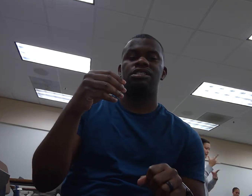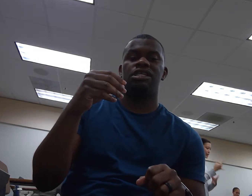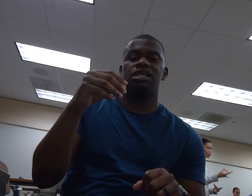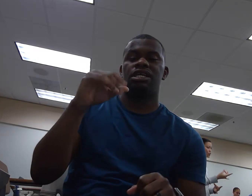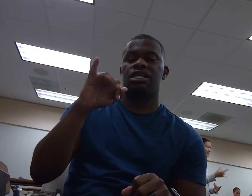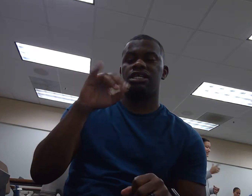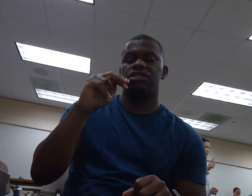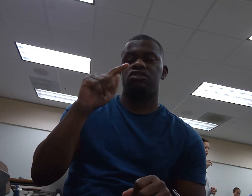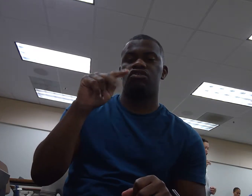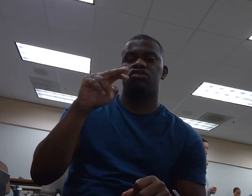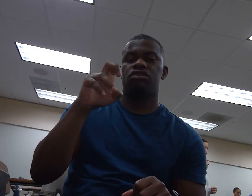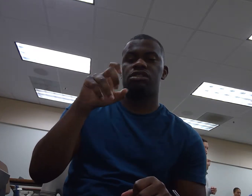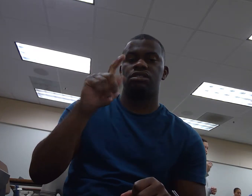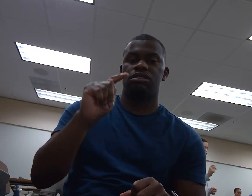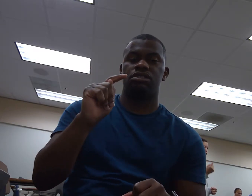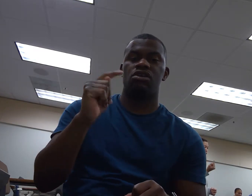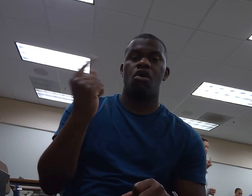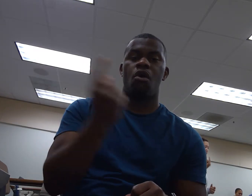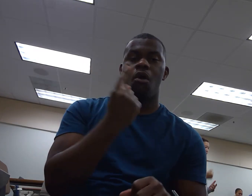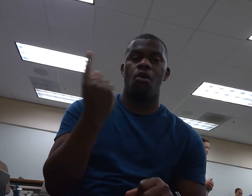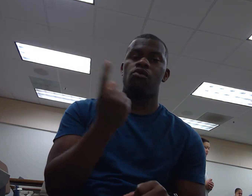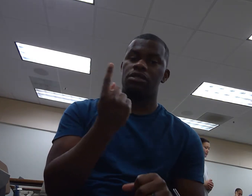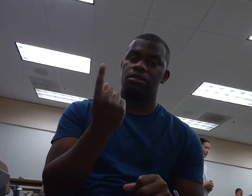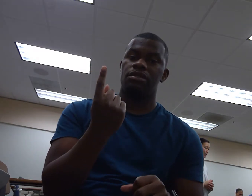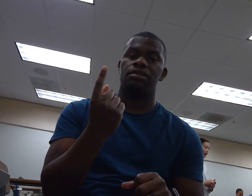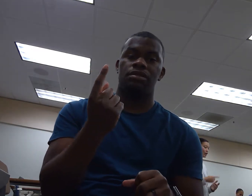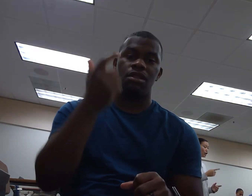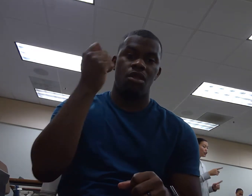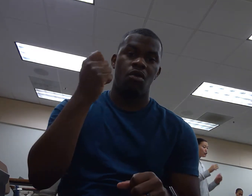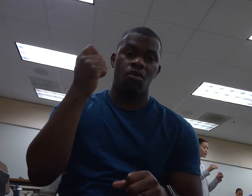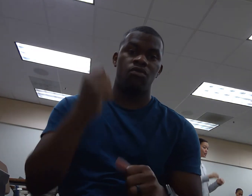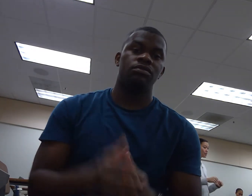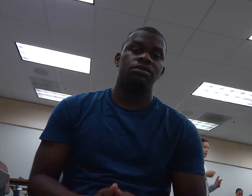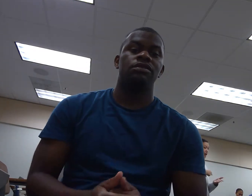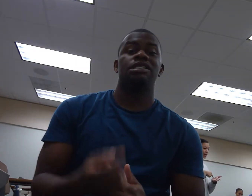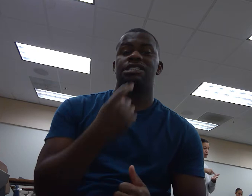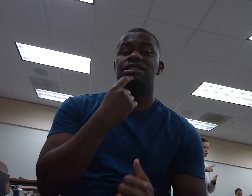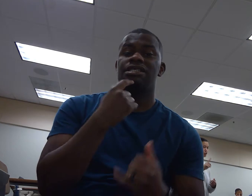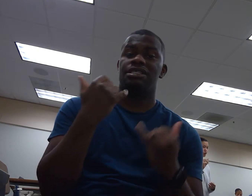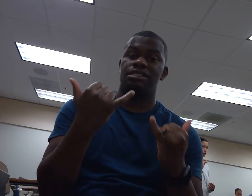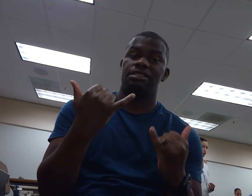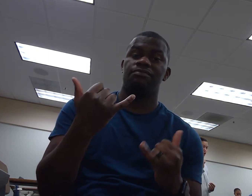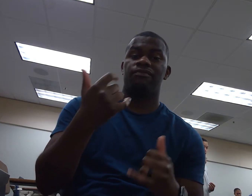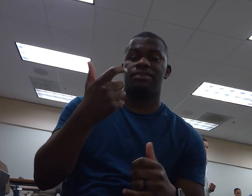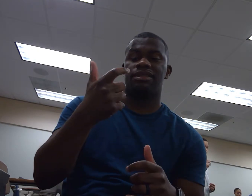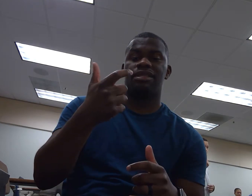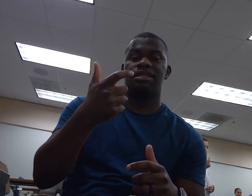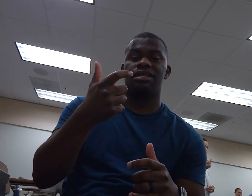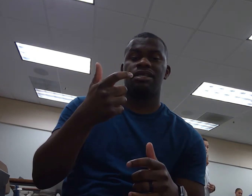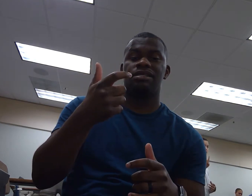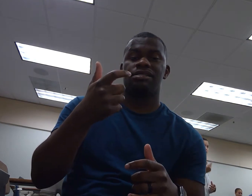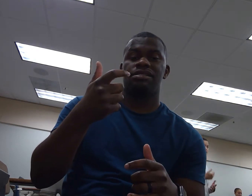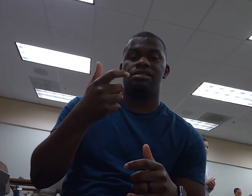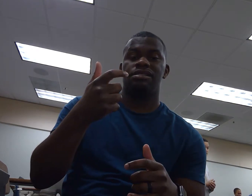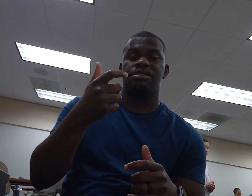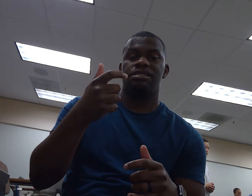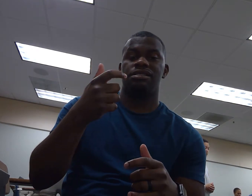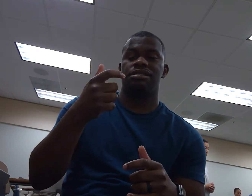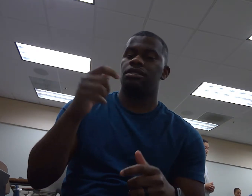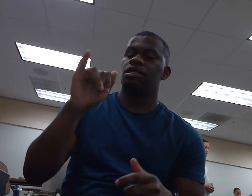can pay down your loan as you want to. So let's say that this is interest only. This is going to help just simplify things. And obviously, if we want to get really